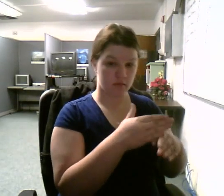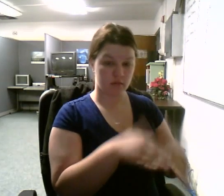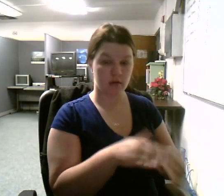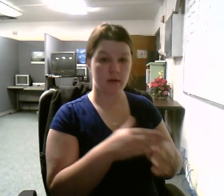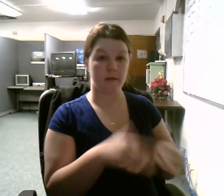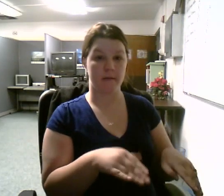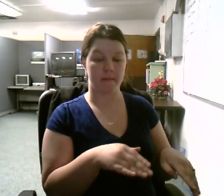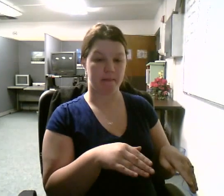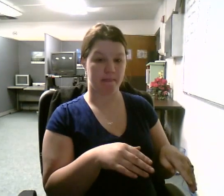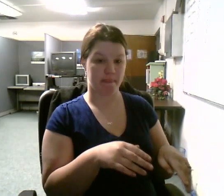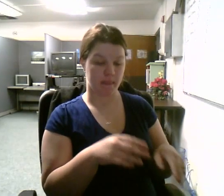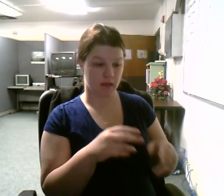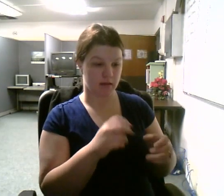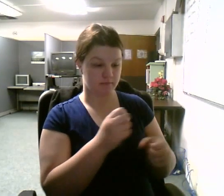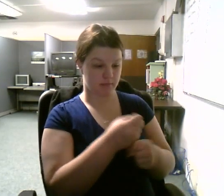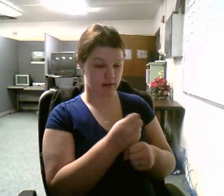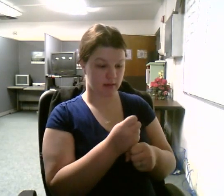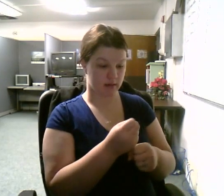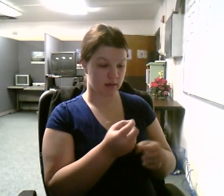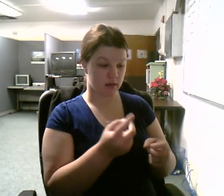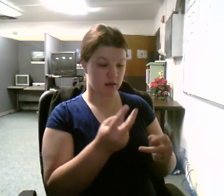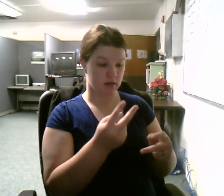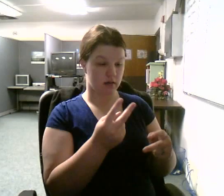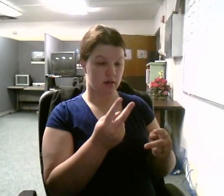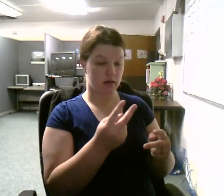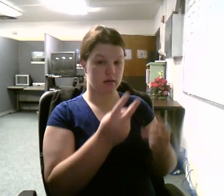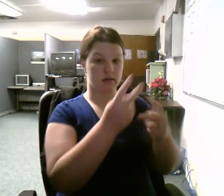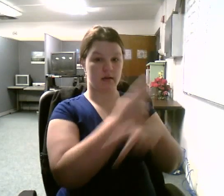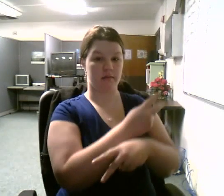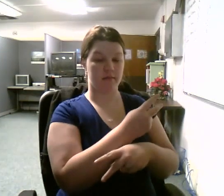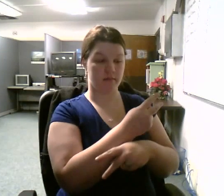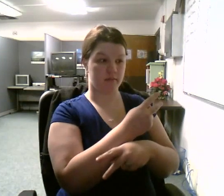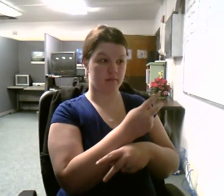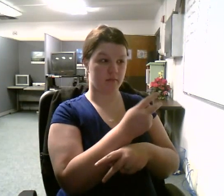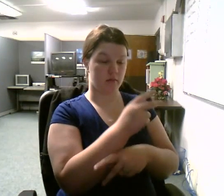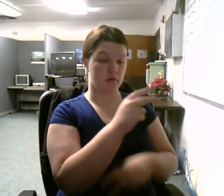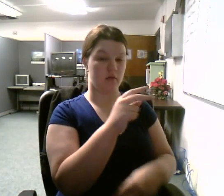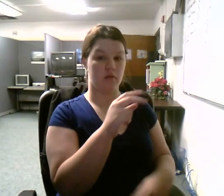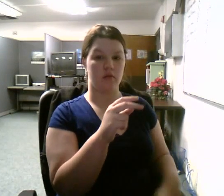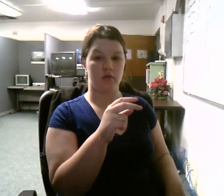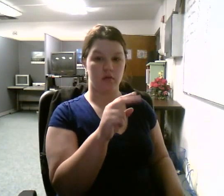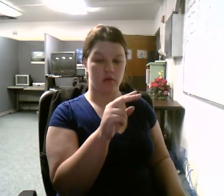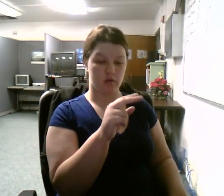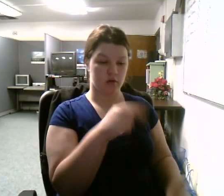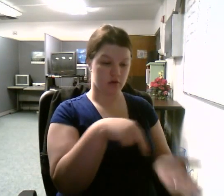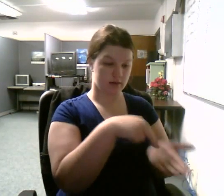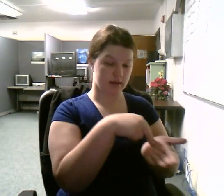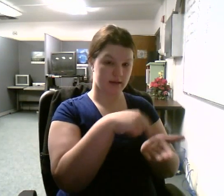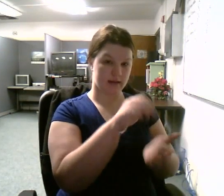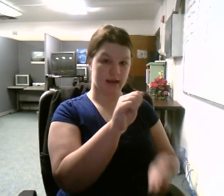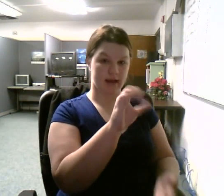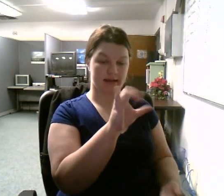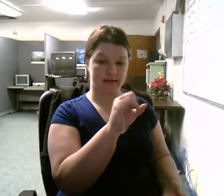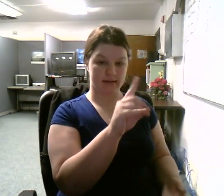nucleic acids so that when it's time for prophase, all the pieces will be there. The second one